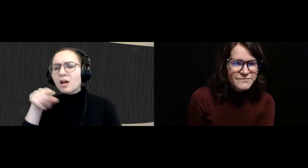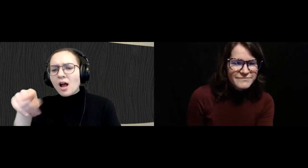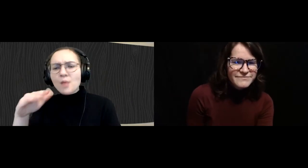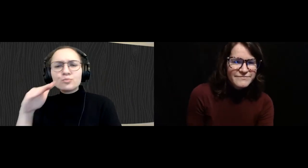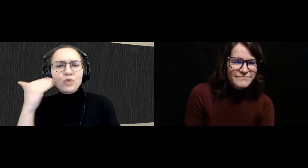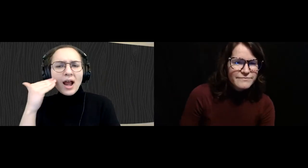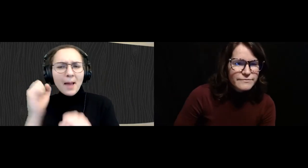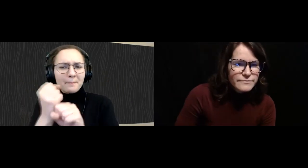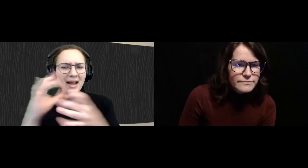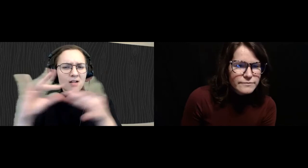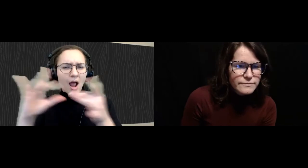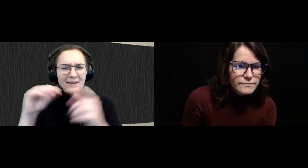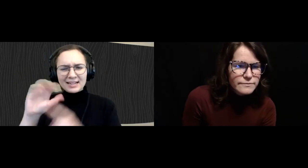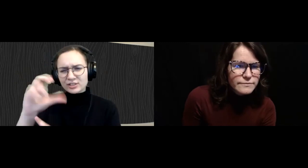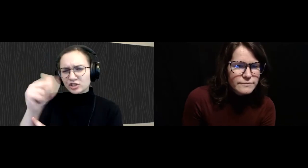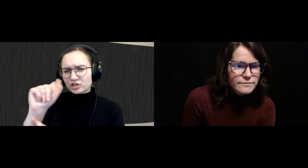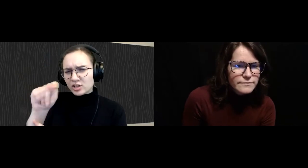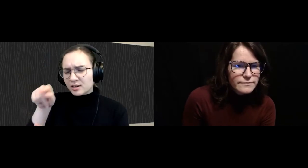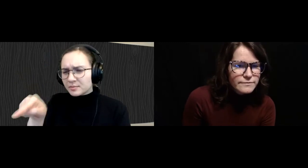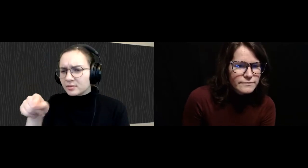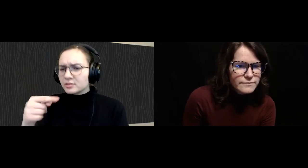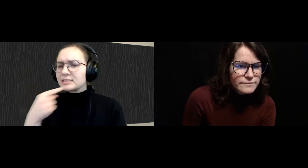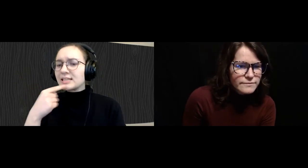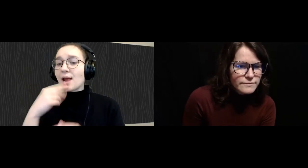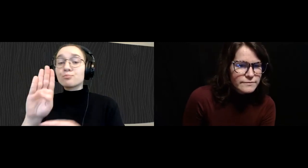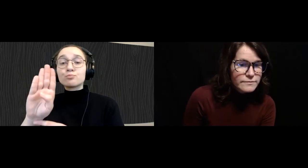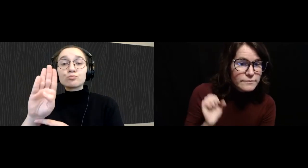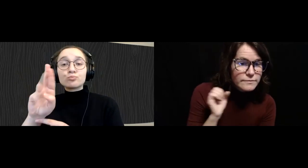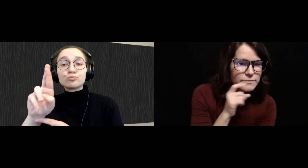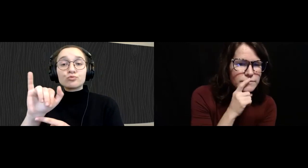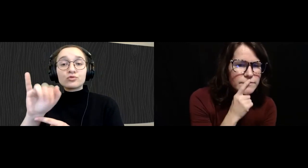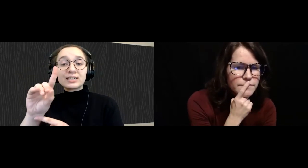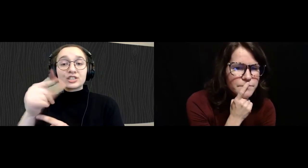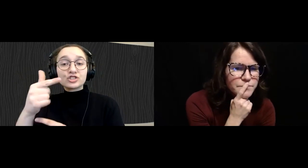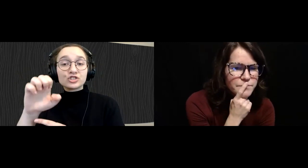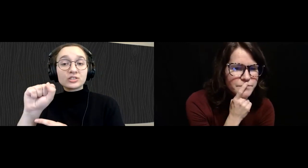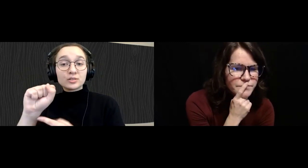Thank you for clarifying that. Brenda had made a comment in the chat that said Bridges